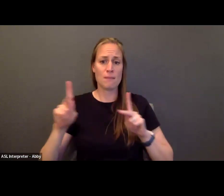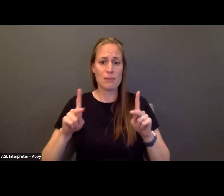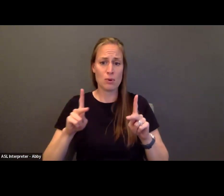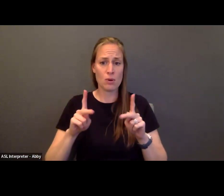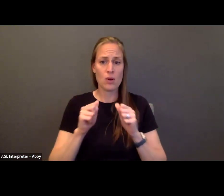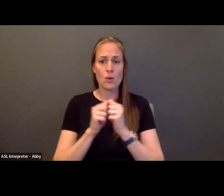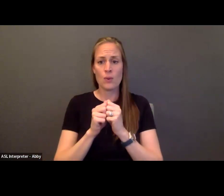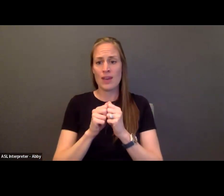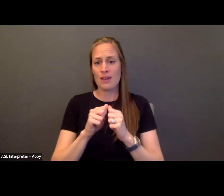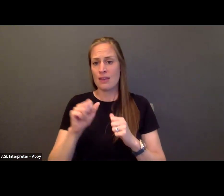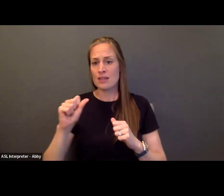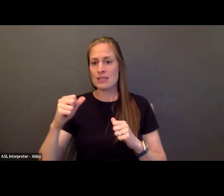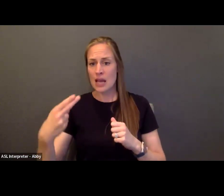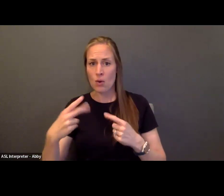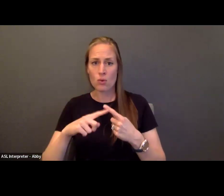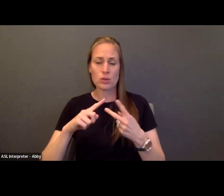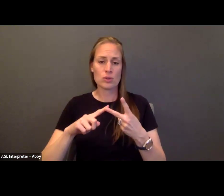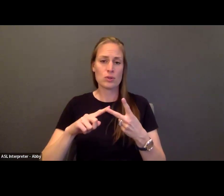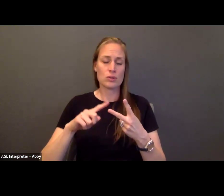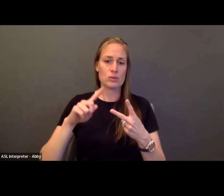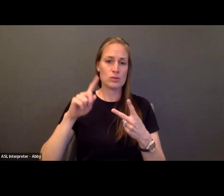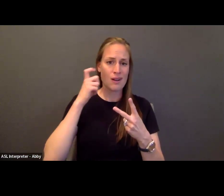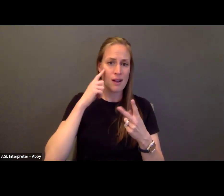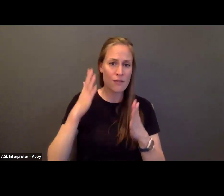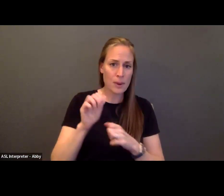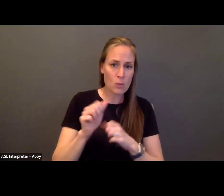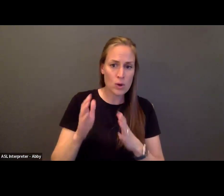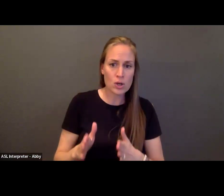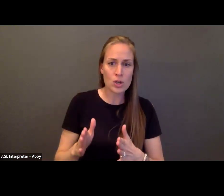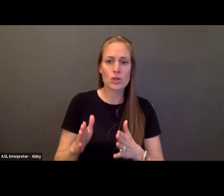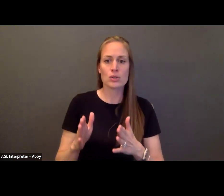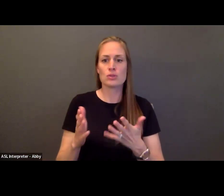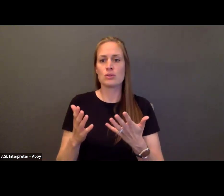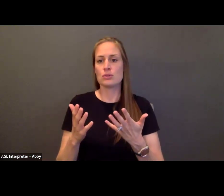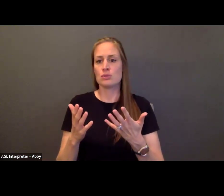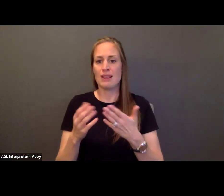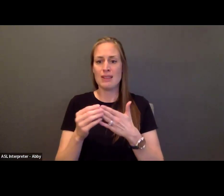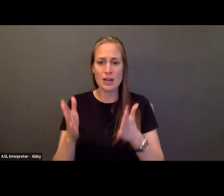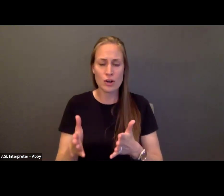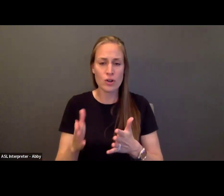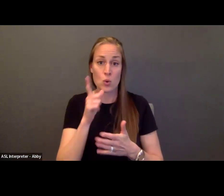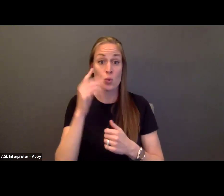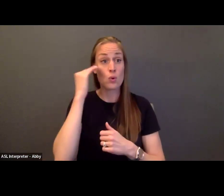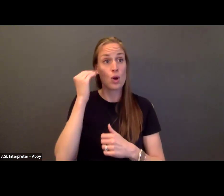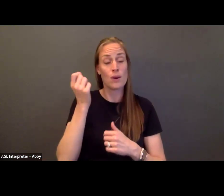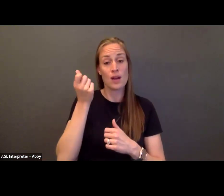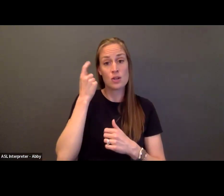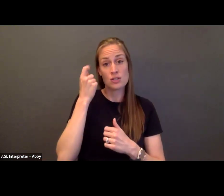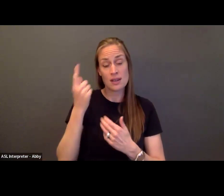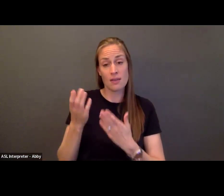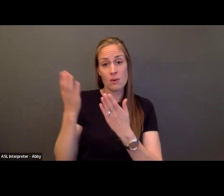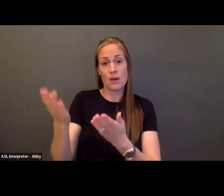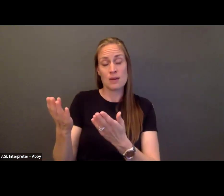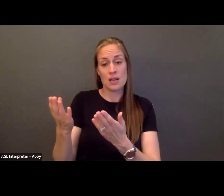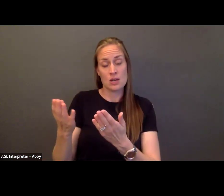government workers, legislators who know and understand the recommendations. And so one of the